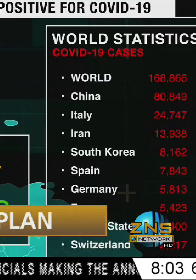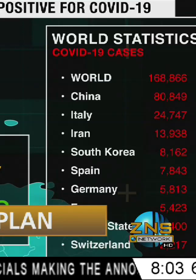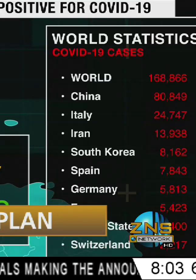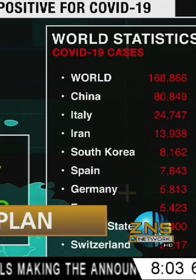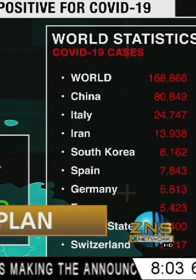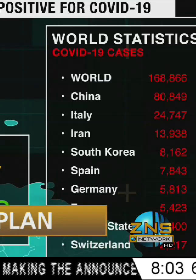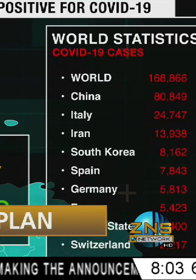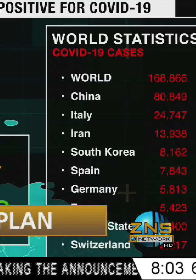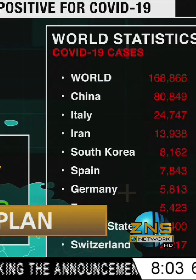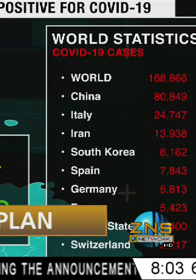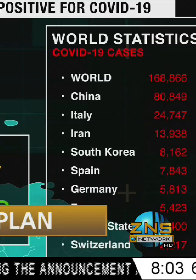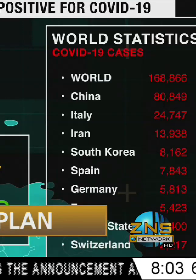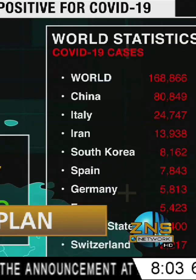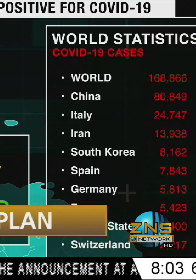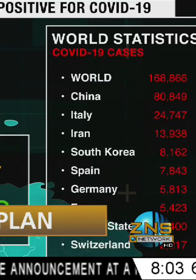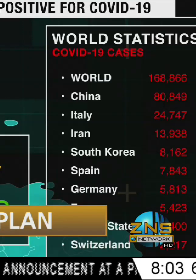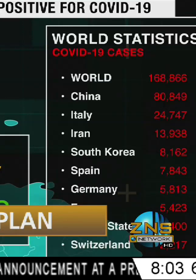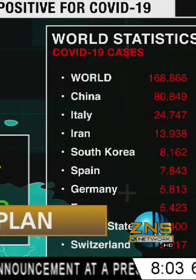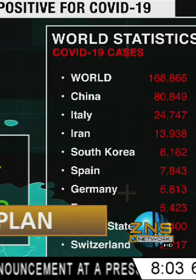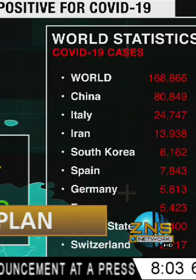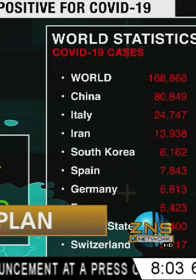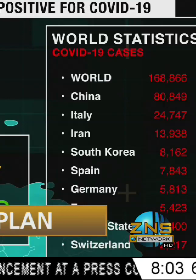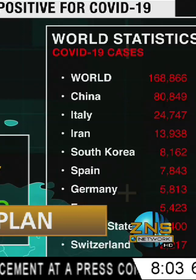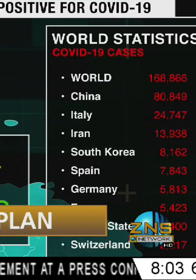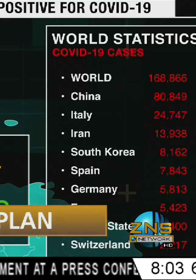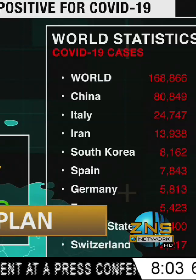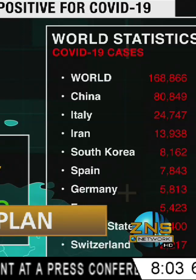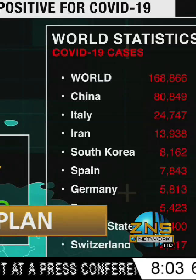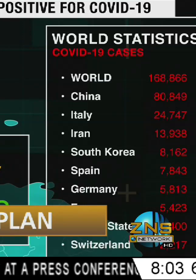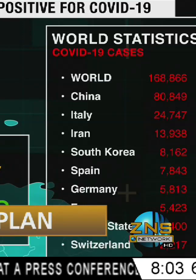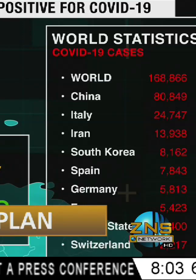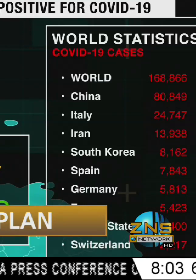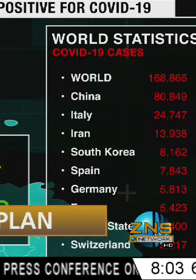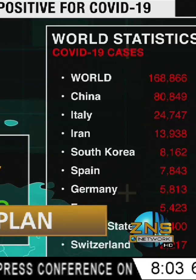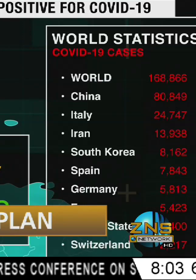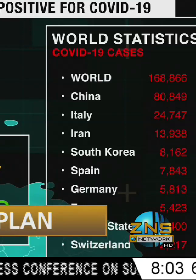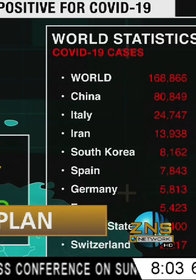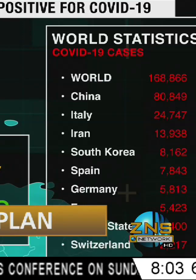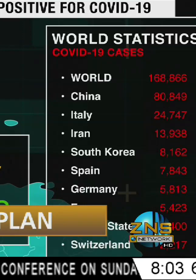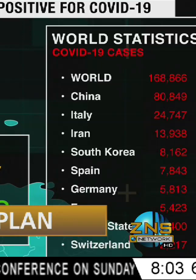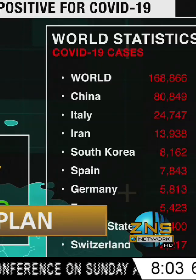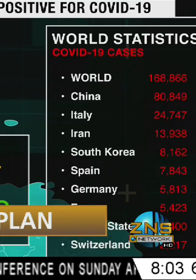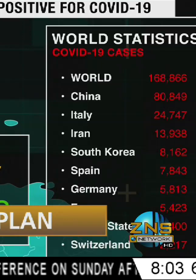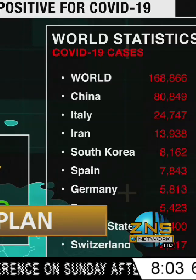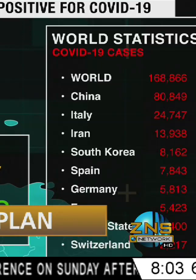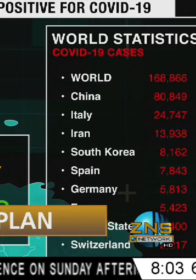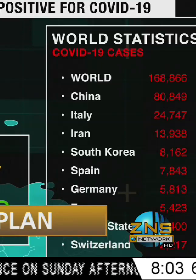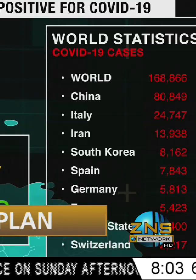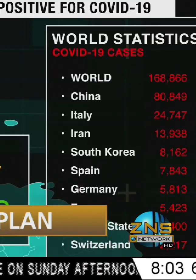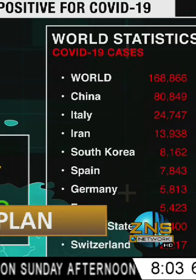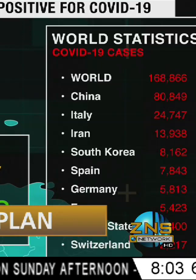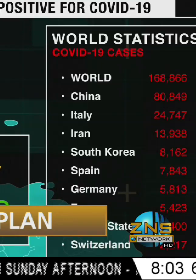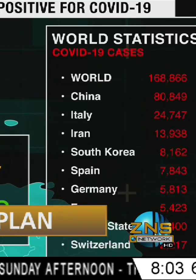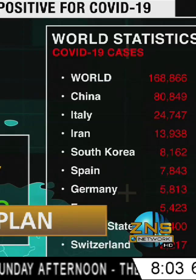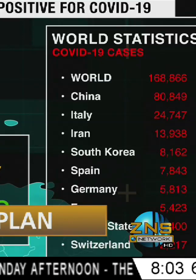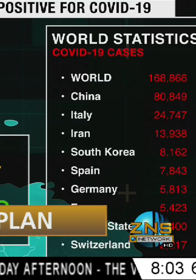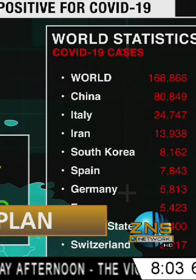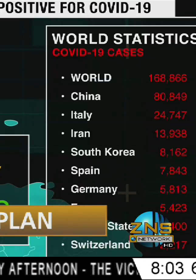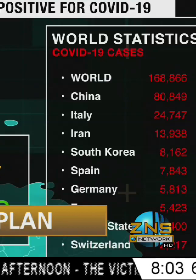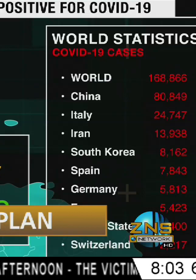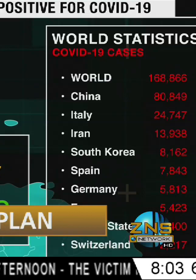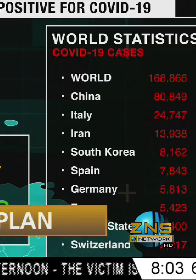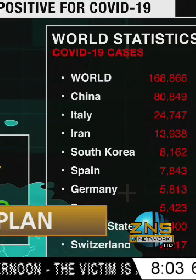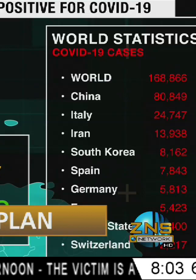from the United Kingdom, Ireland, and Europe within the last 20 days will be prohibited entry into the Bahamas. Add to that